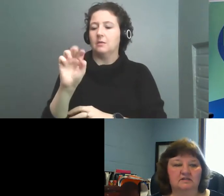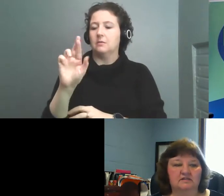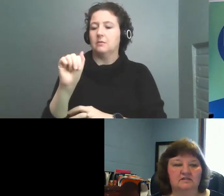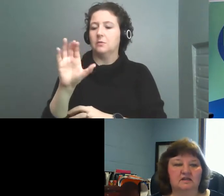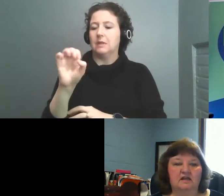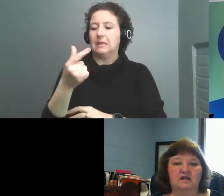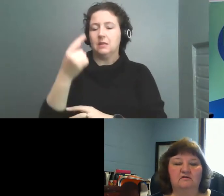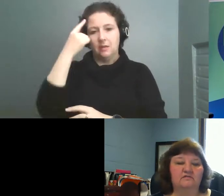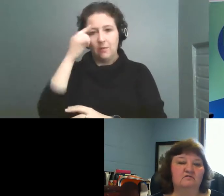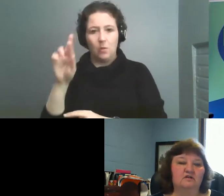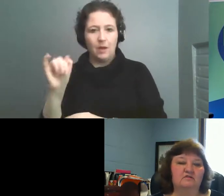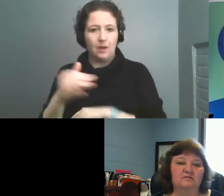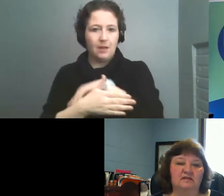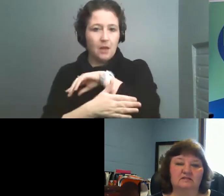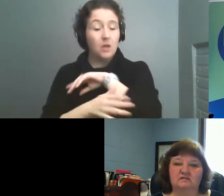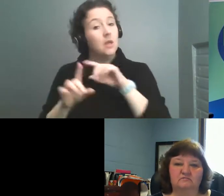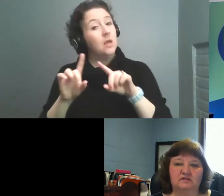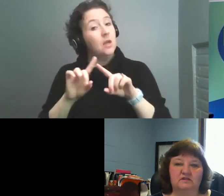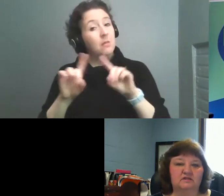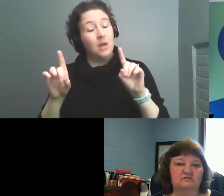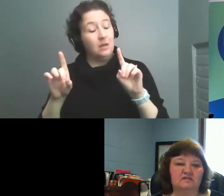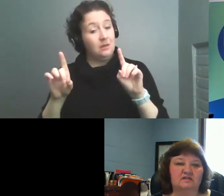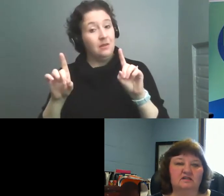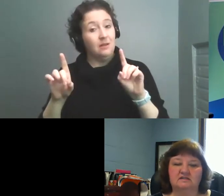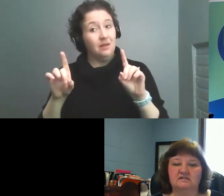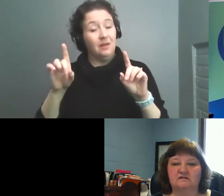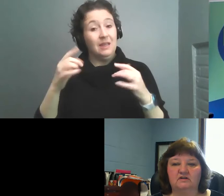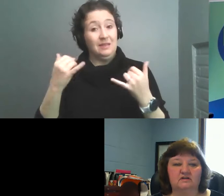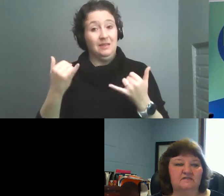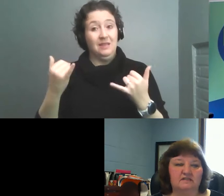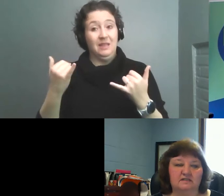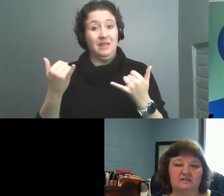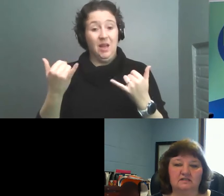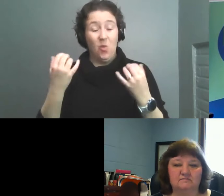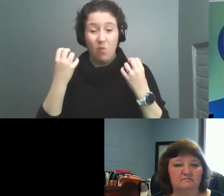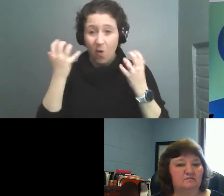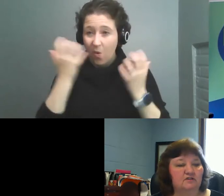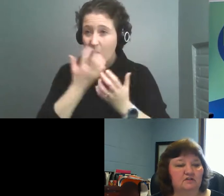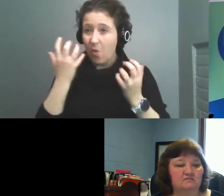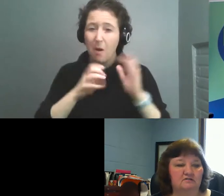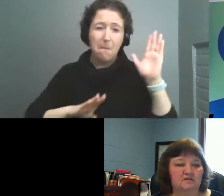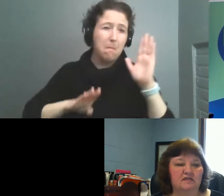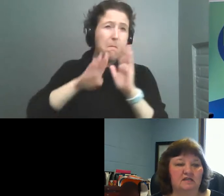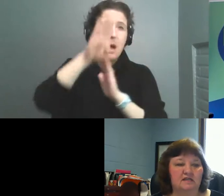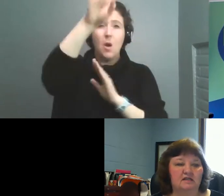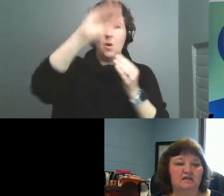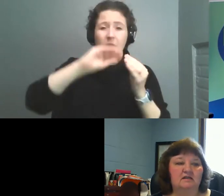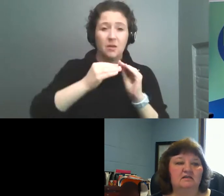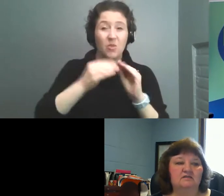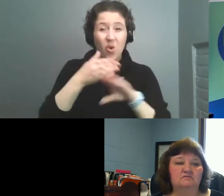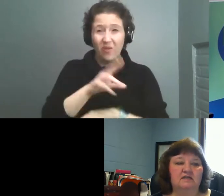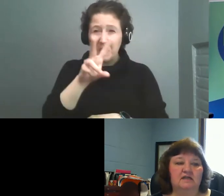County residents. However, you can only imagine with the increase in cases that we have seen, sometimes more than 200 a